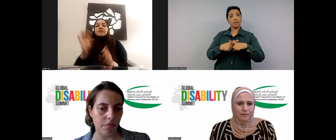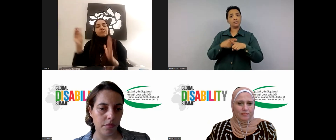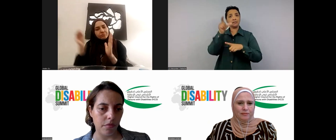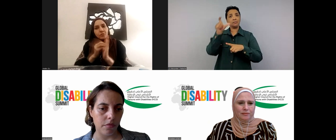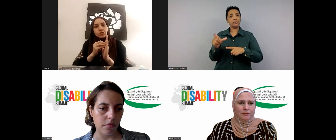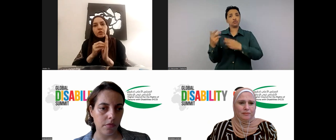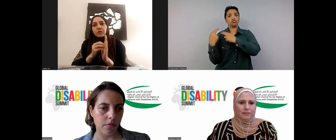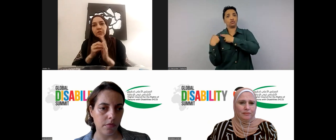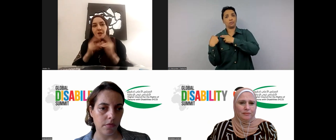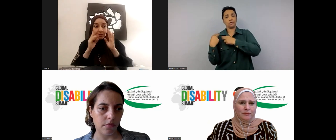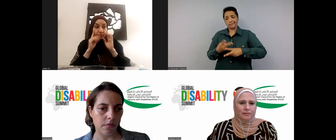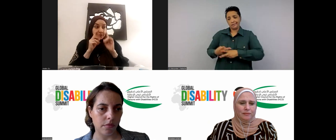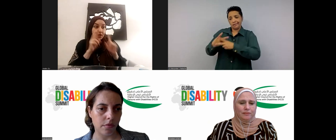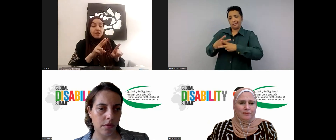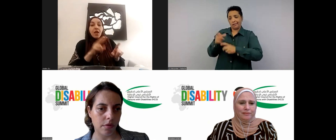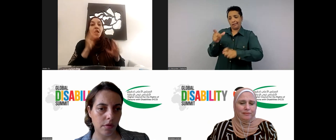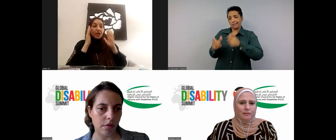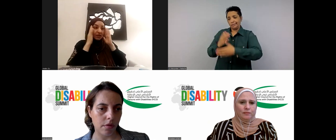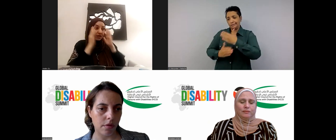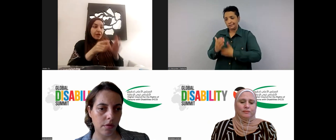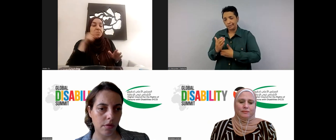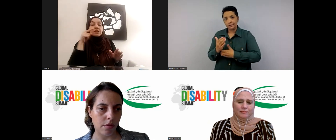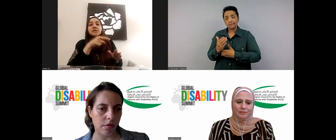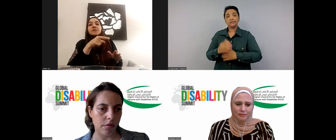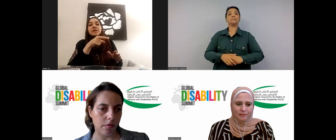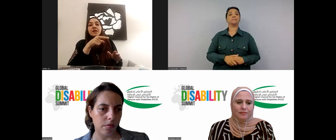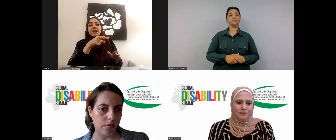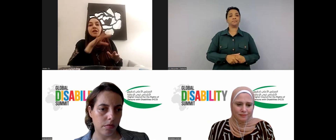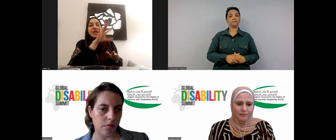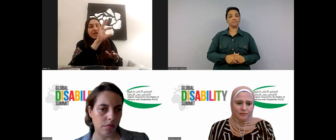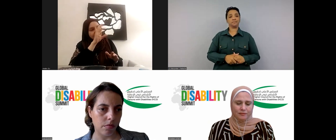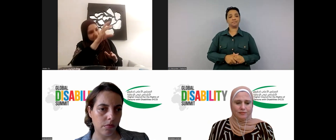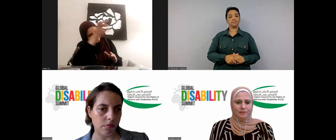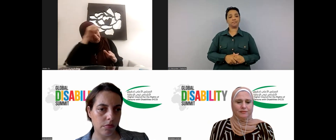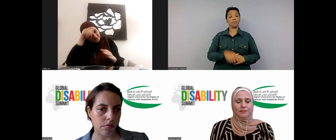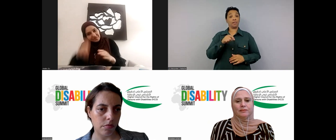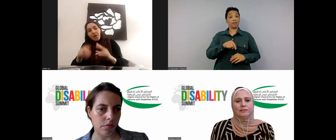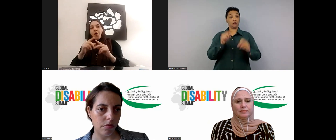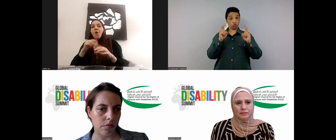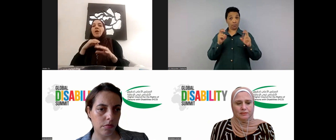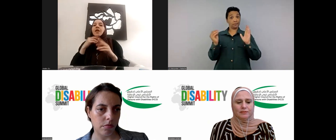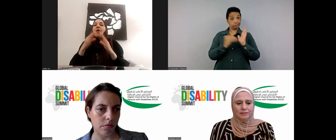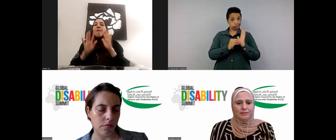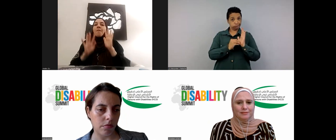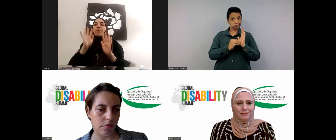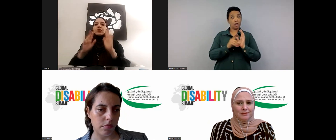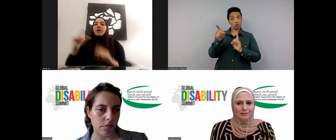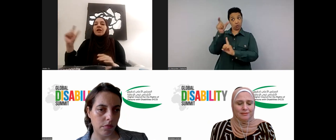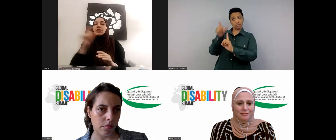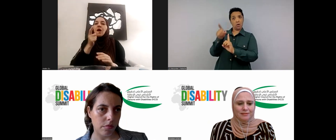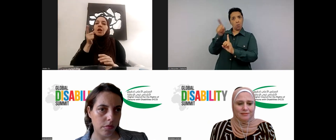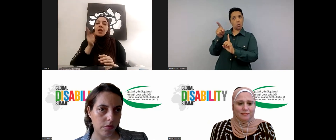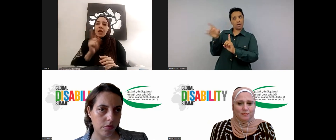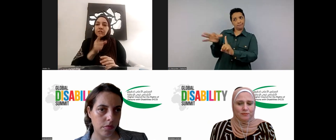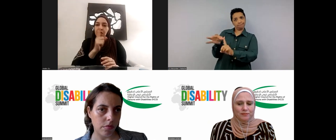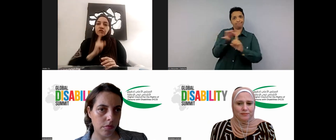with disabilities. And in the Levant, we are keeping you in focus because